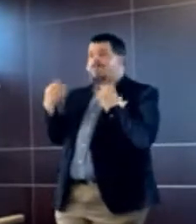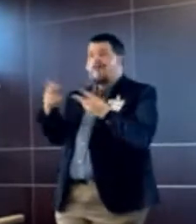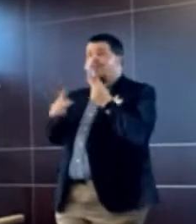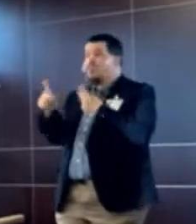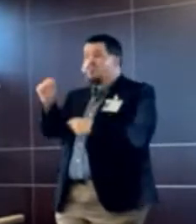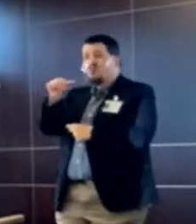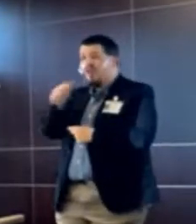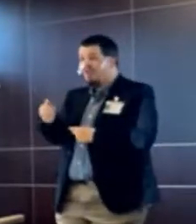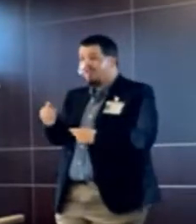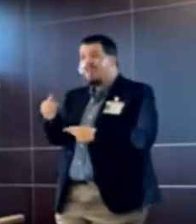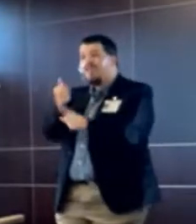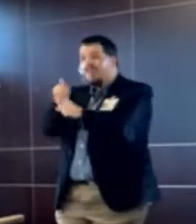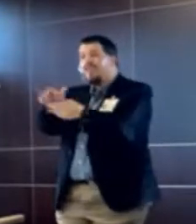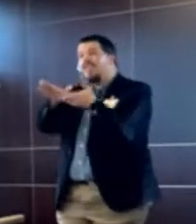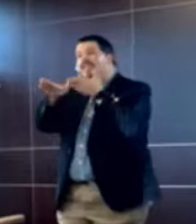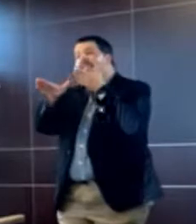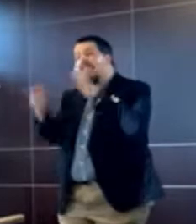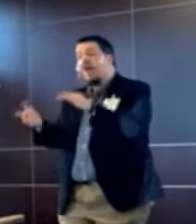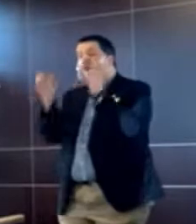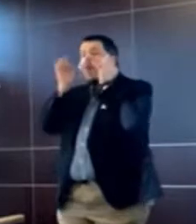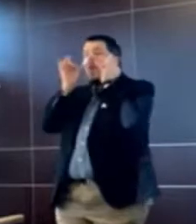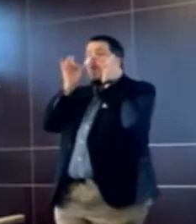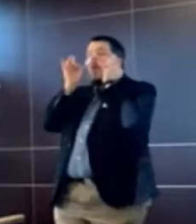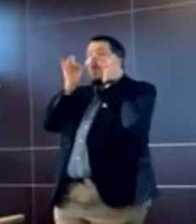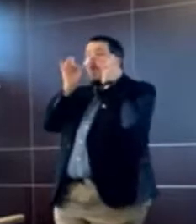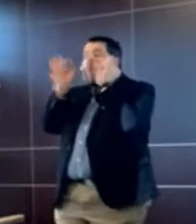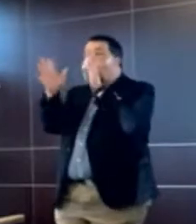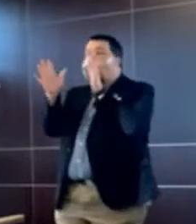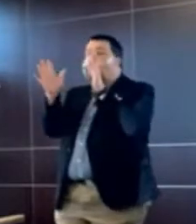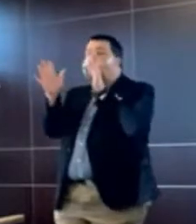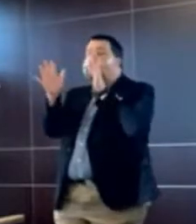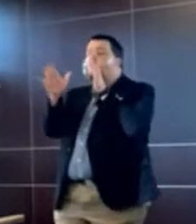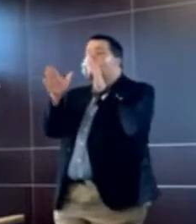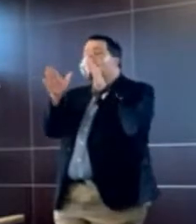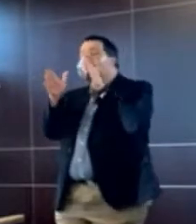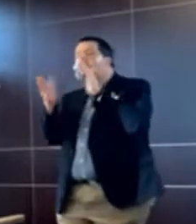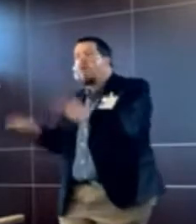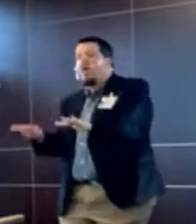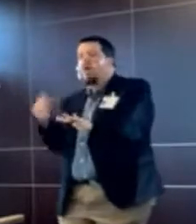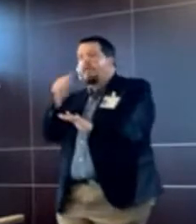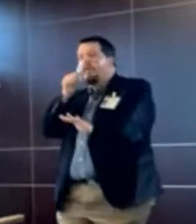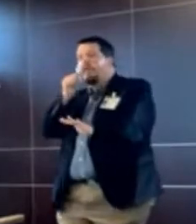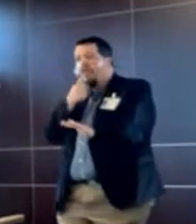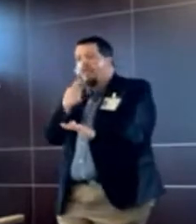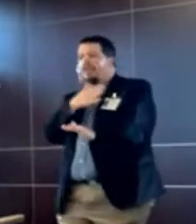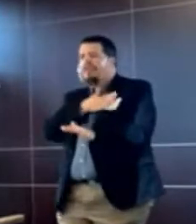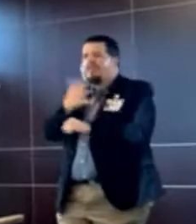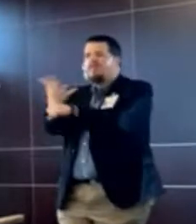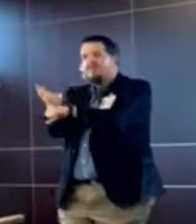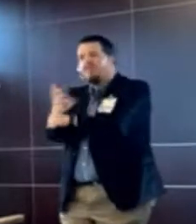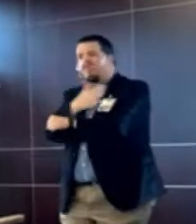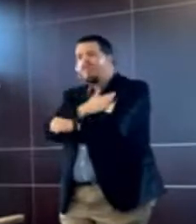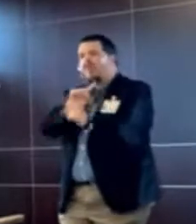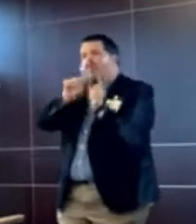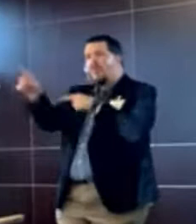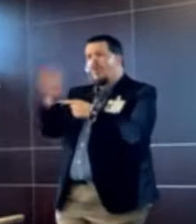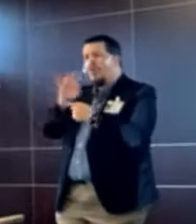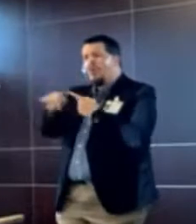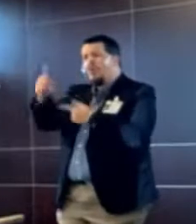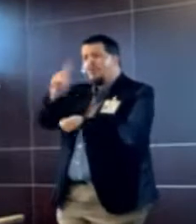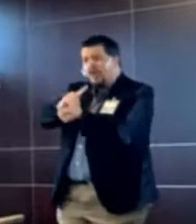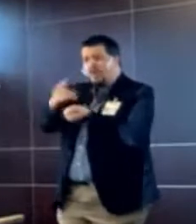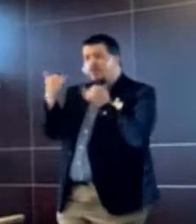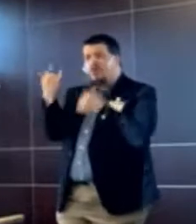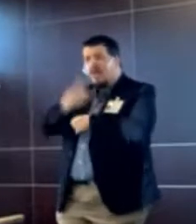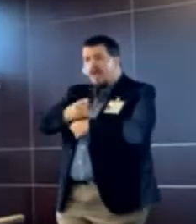that do not. And it is a horrible, terrible death. And I beg you to please go today, talk to your healthcare provider